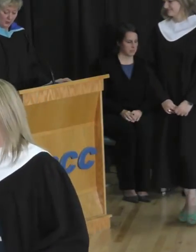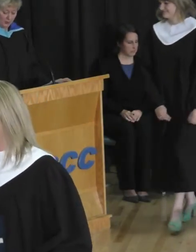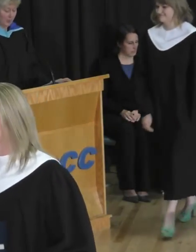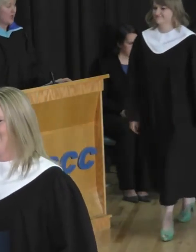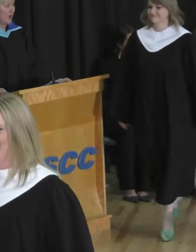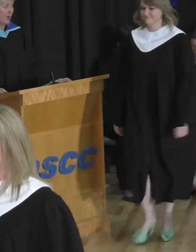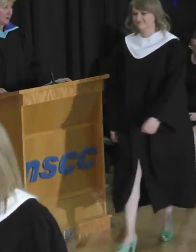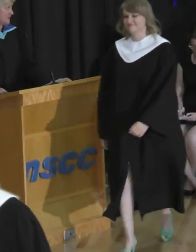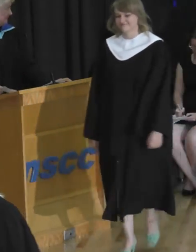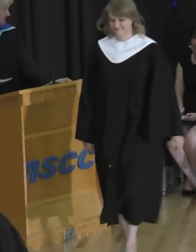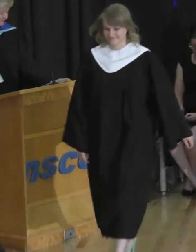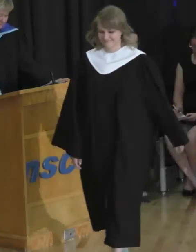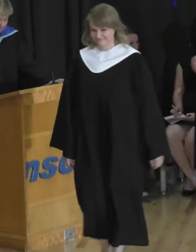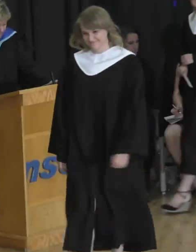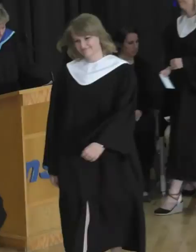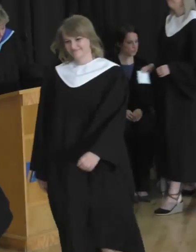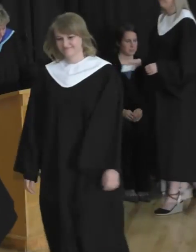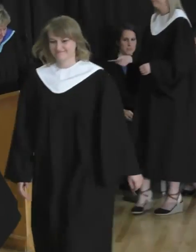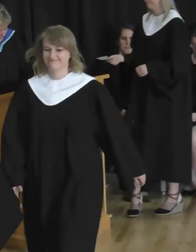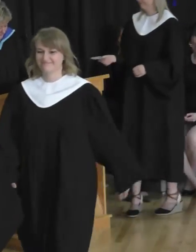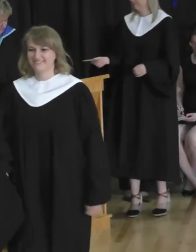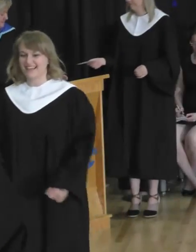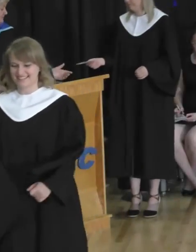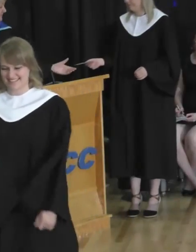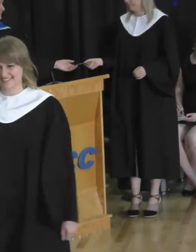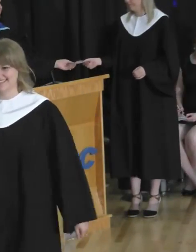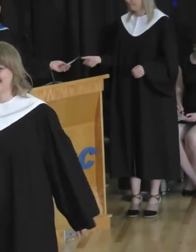Emma Rude, honors.